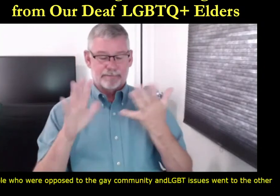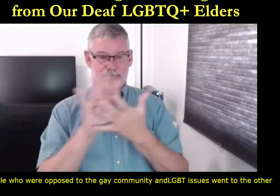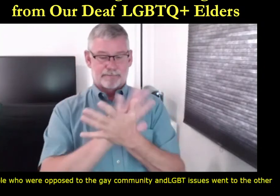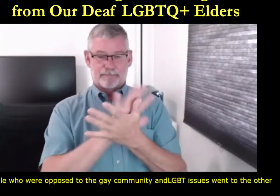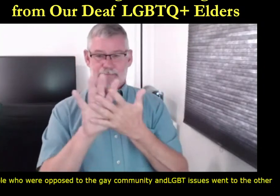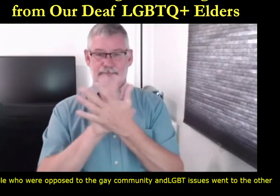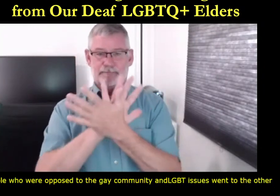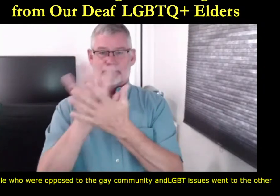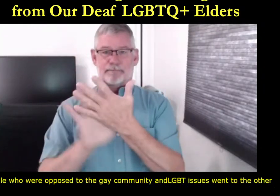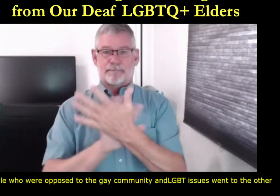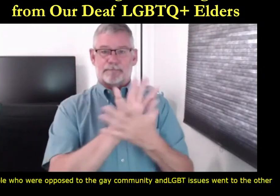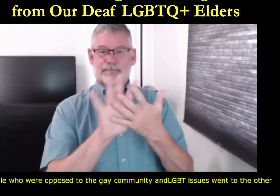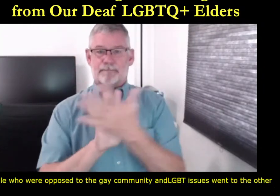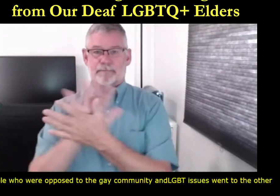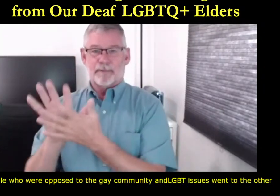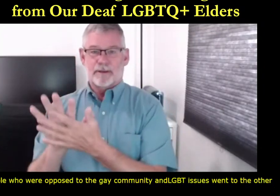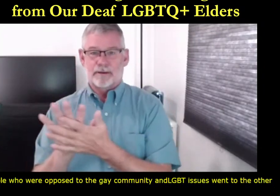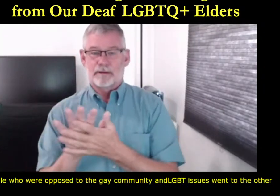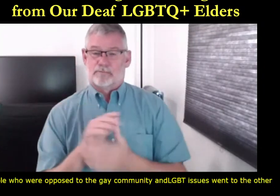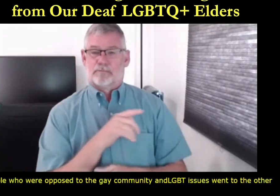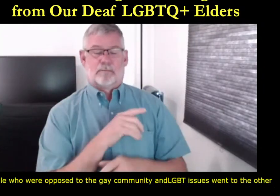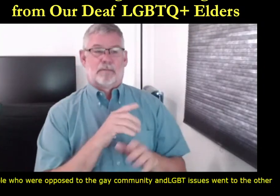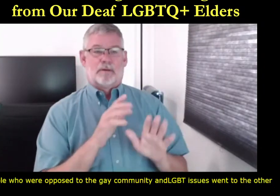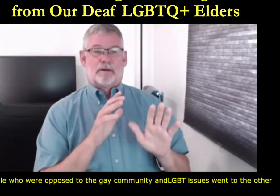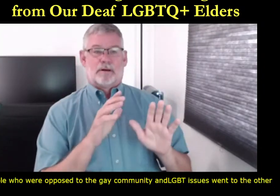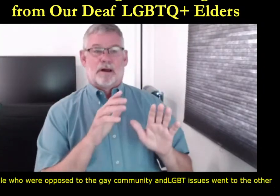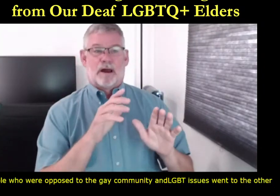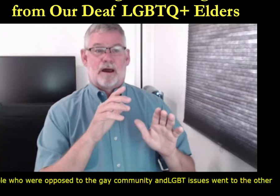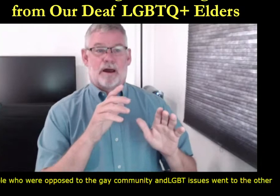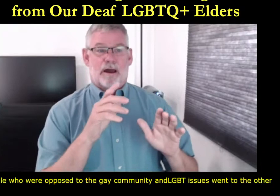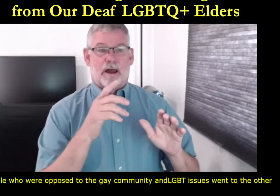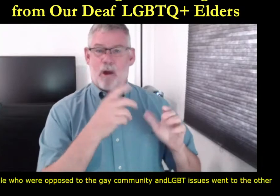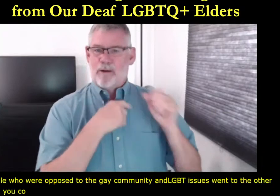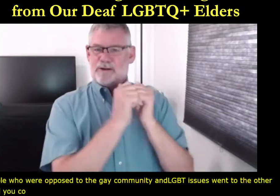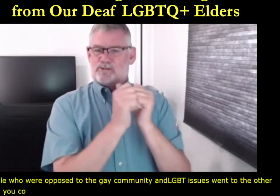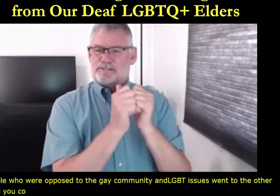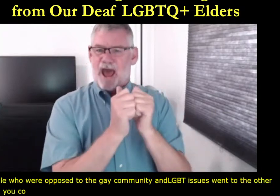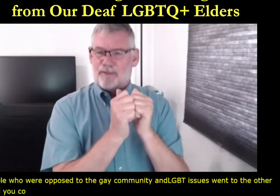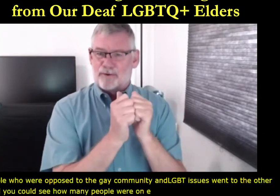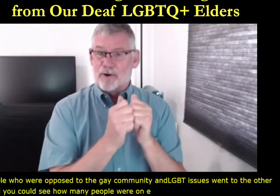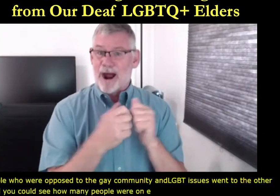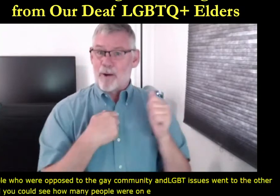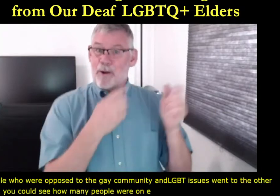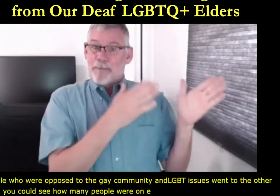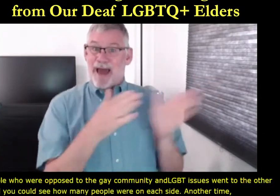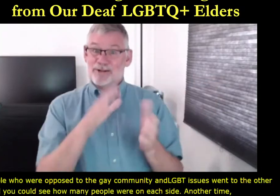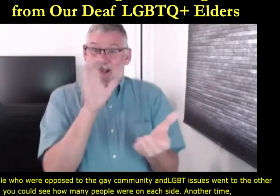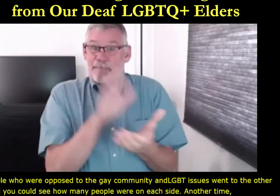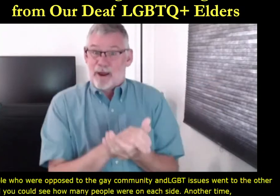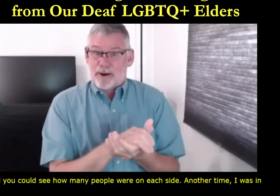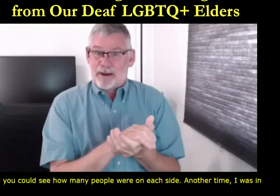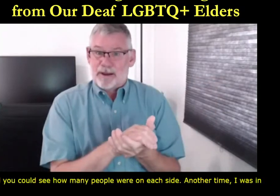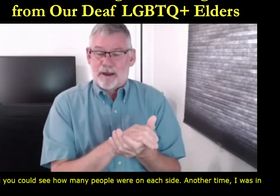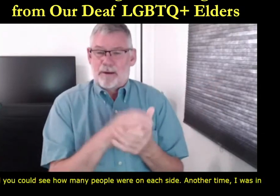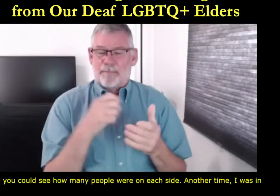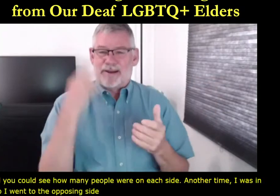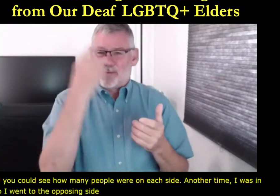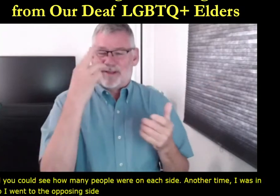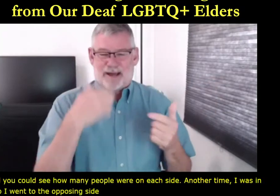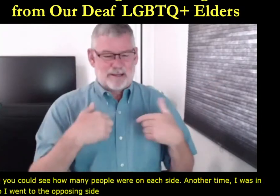again i was just all over the place i was quite confused um and we were together and we planned to get